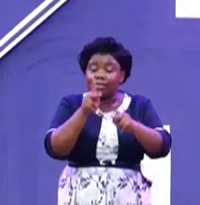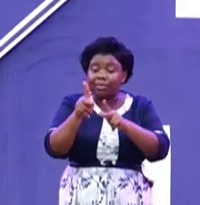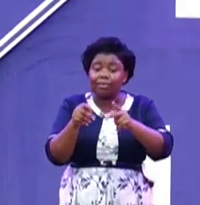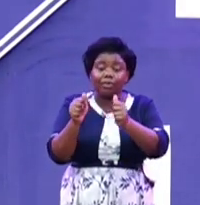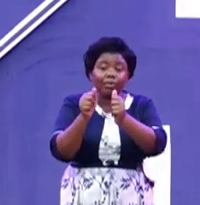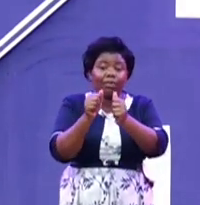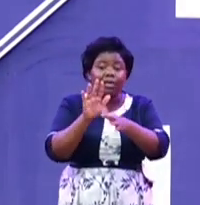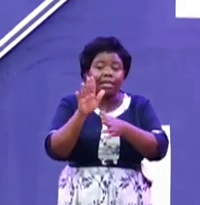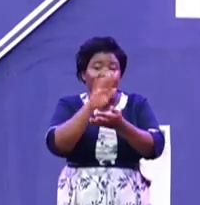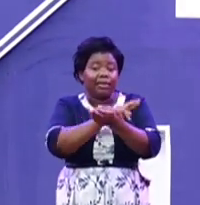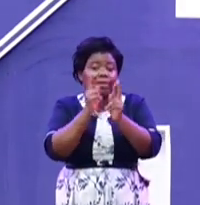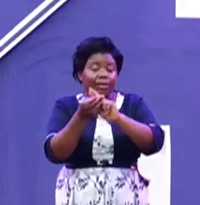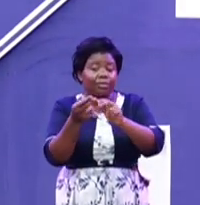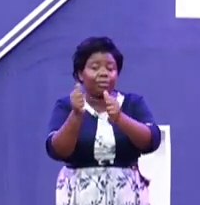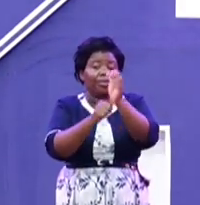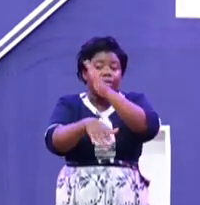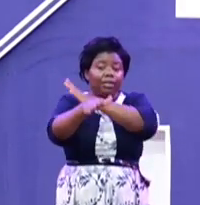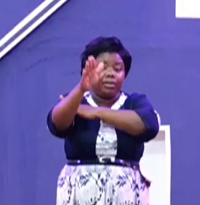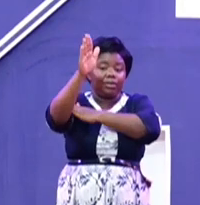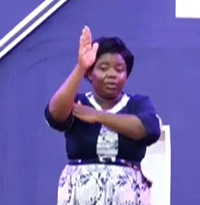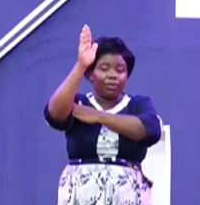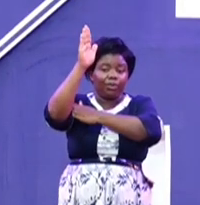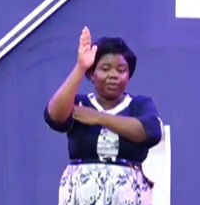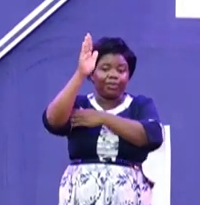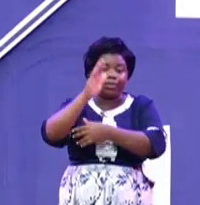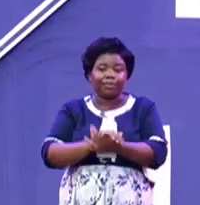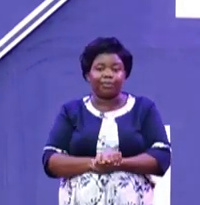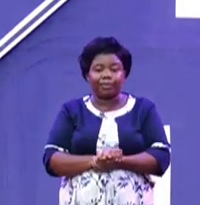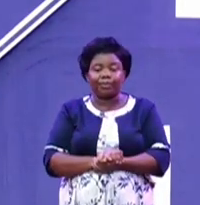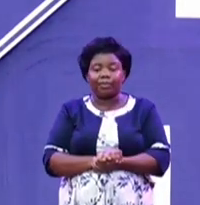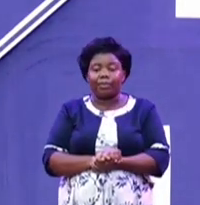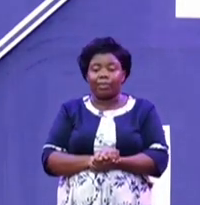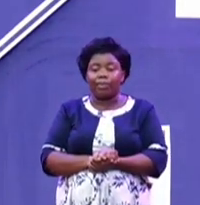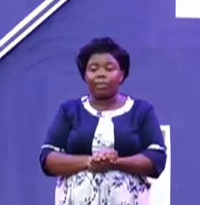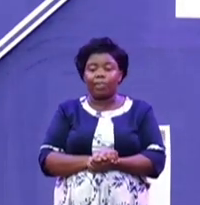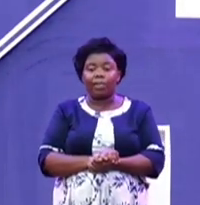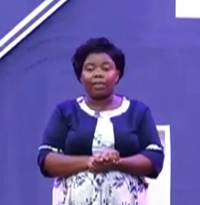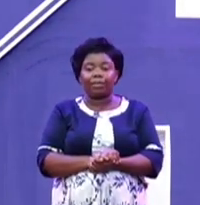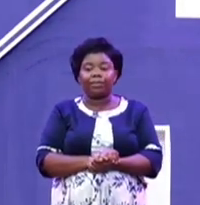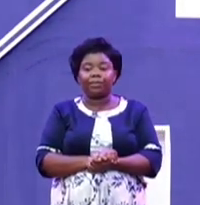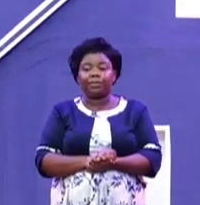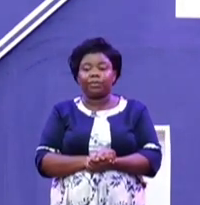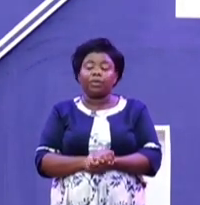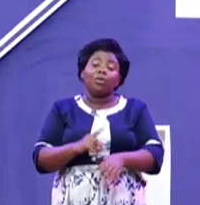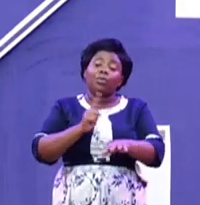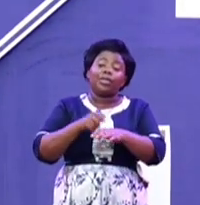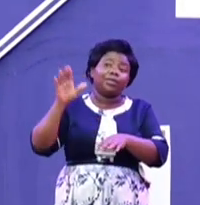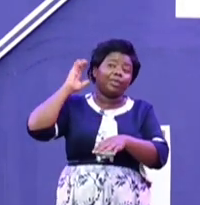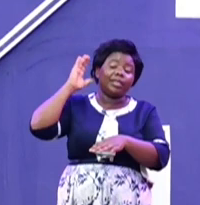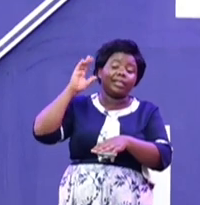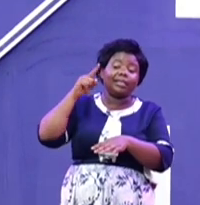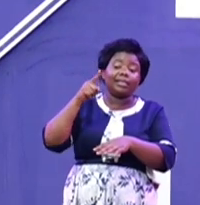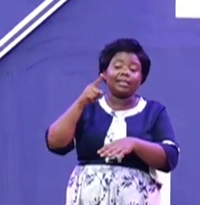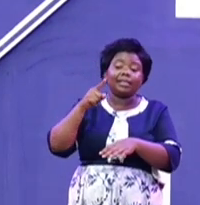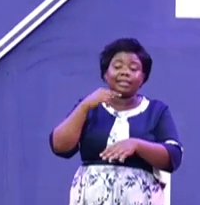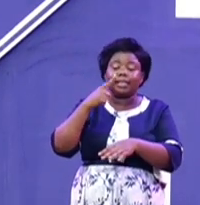ne Katonda. These words that we read in the Bible show us their relationship with God. Bw'owuliranga agamba nti